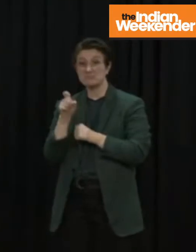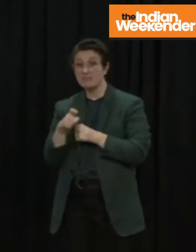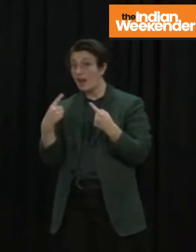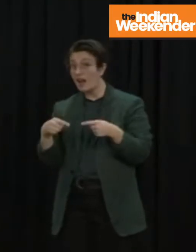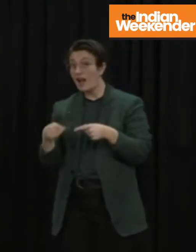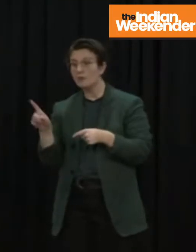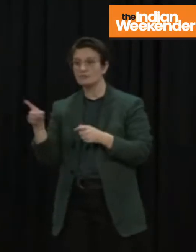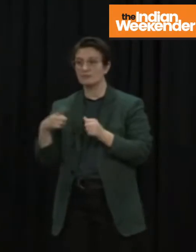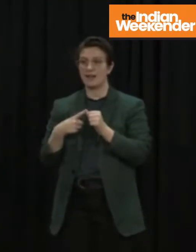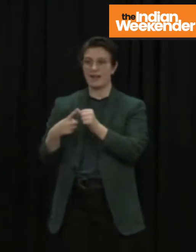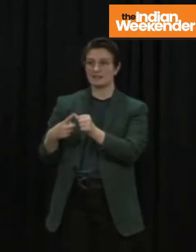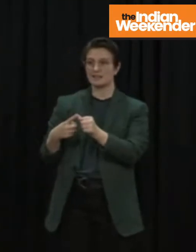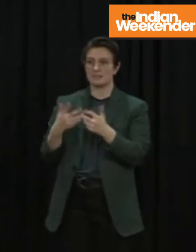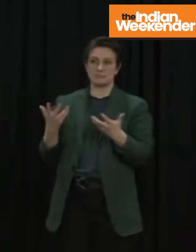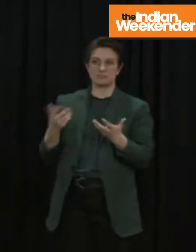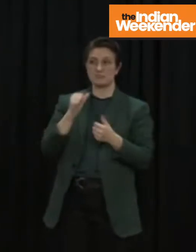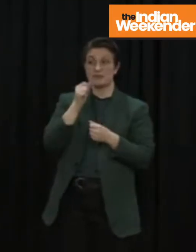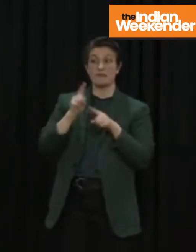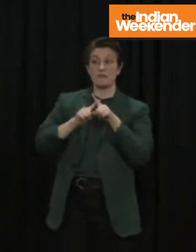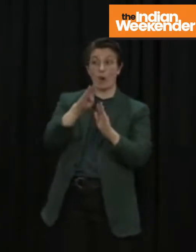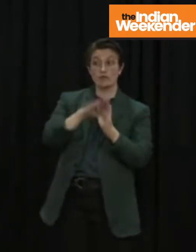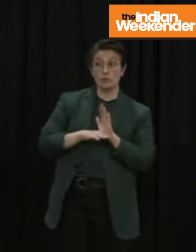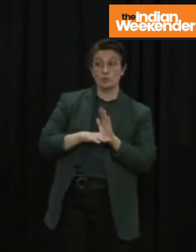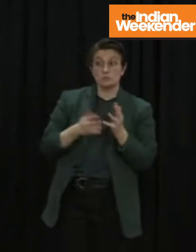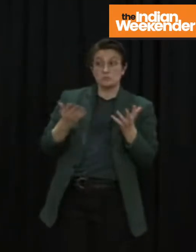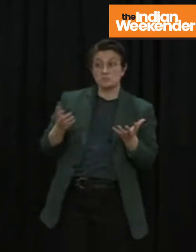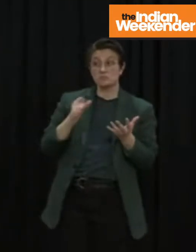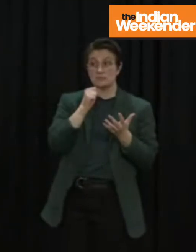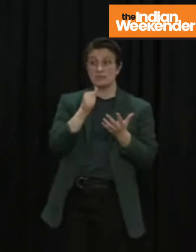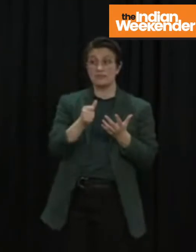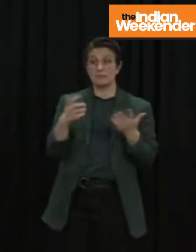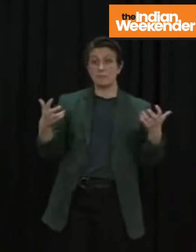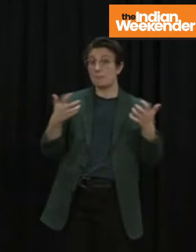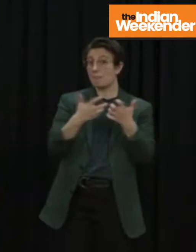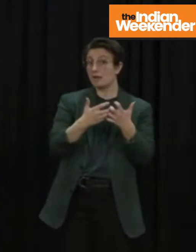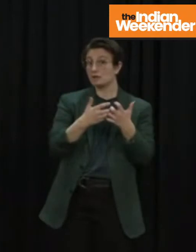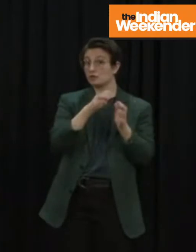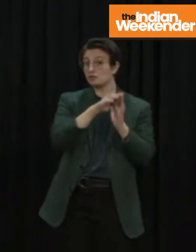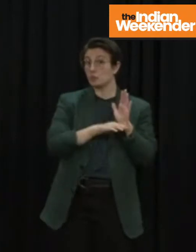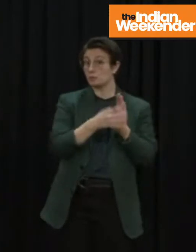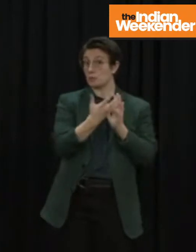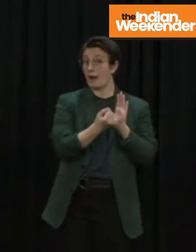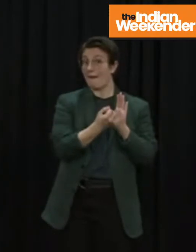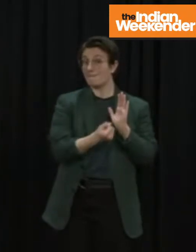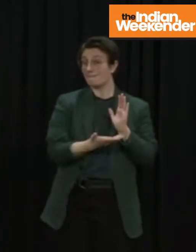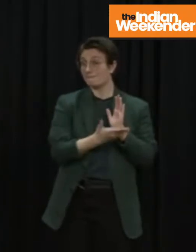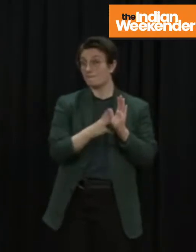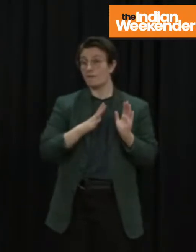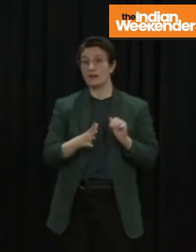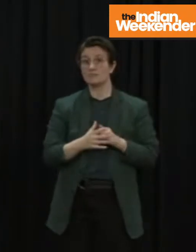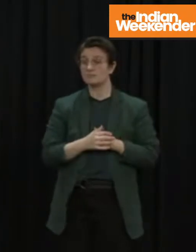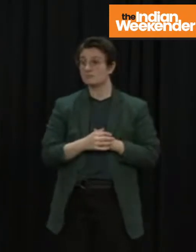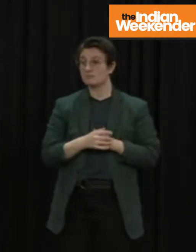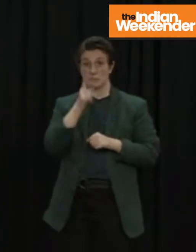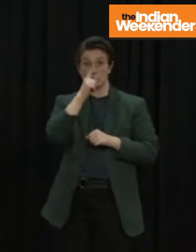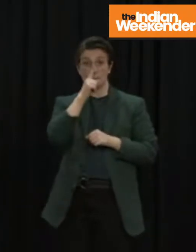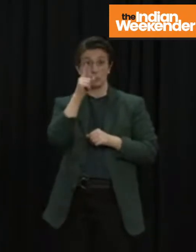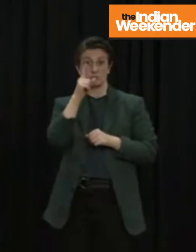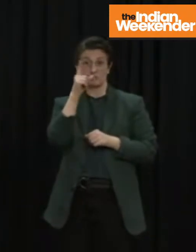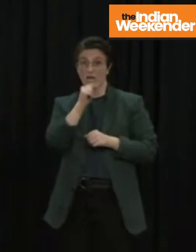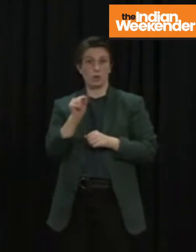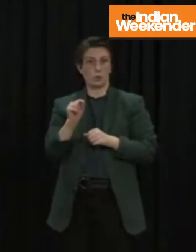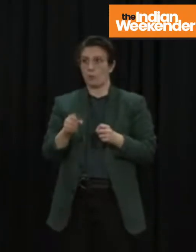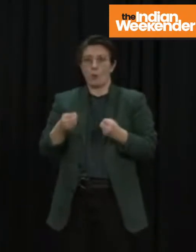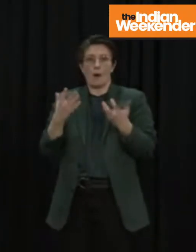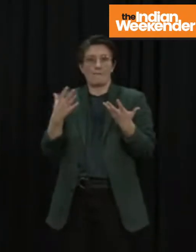I'll go back and check, that that's consistent with the guidelines that we've put out. But I'd say to them, as long as people can do things, as long as they're following the guidelines that have